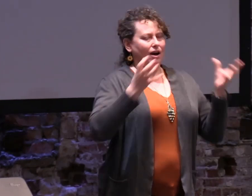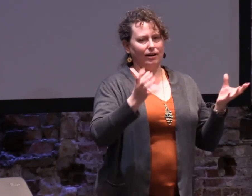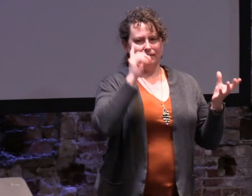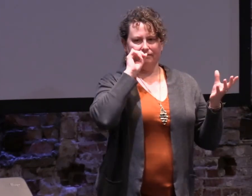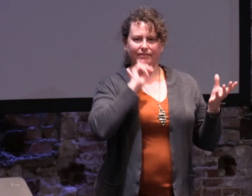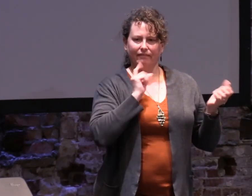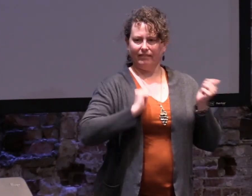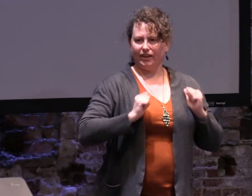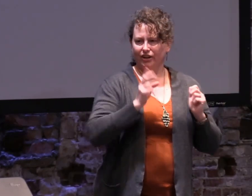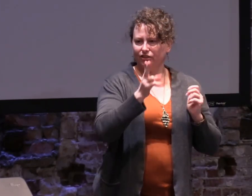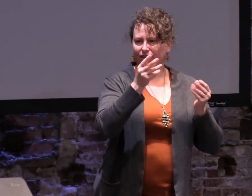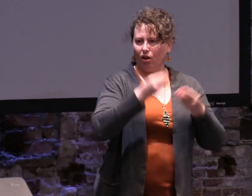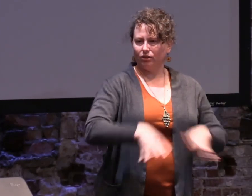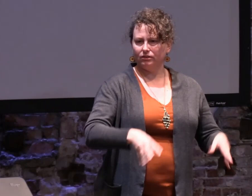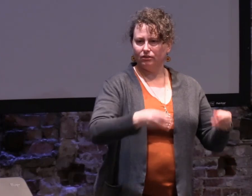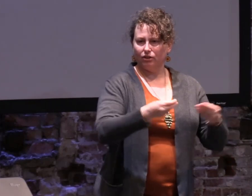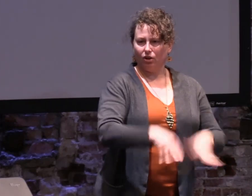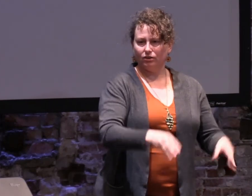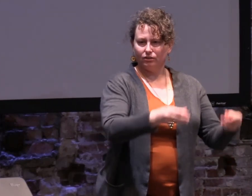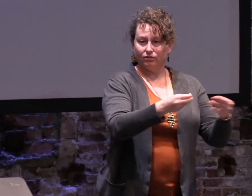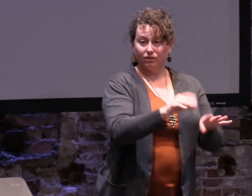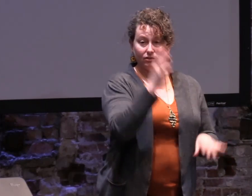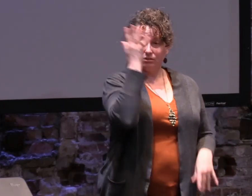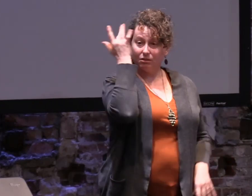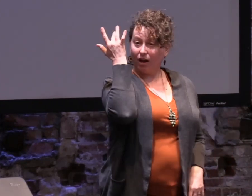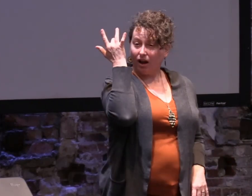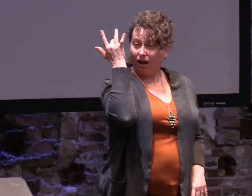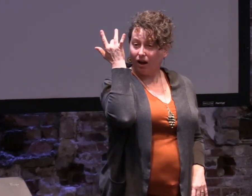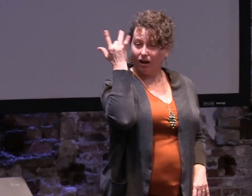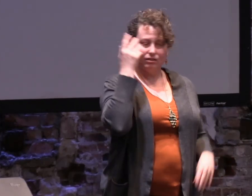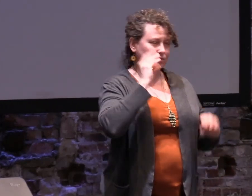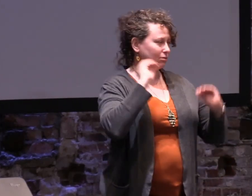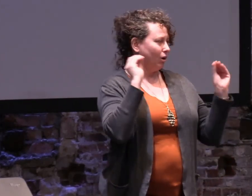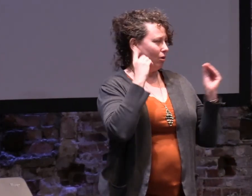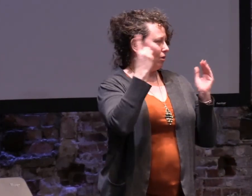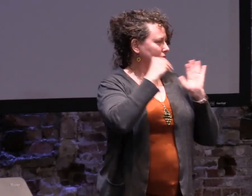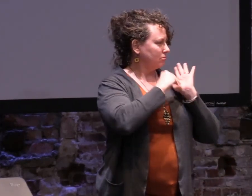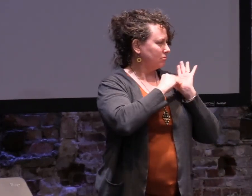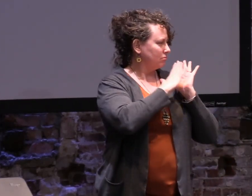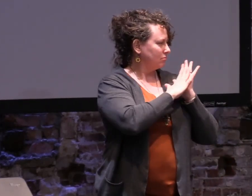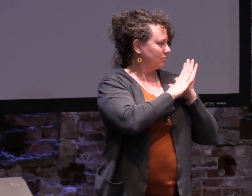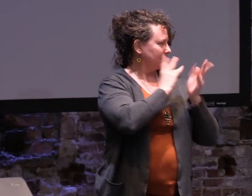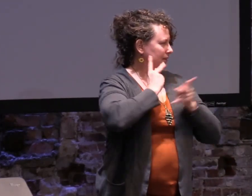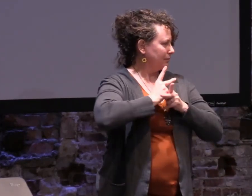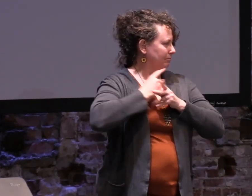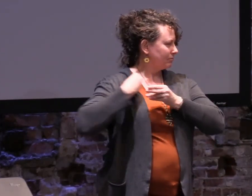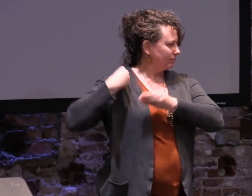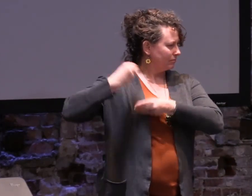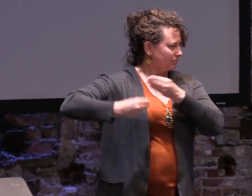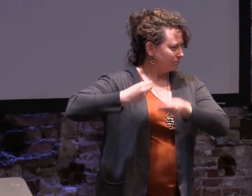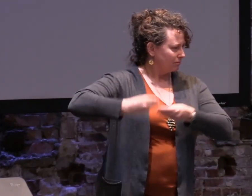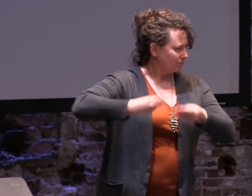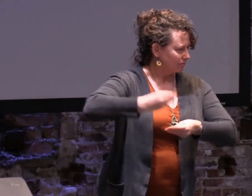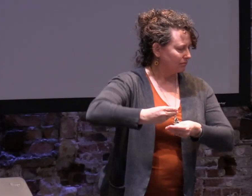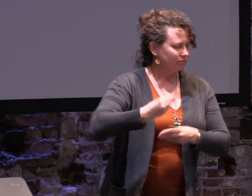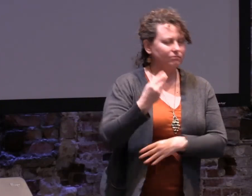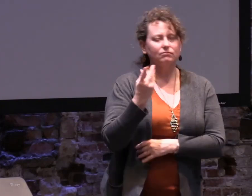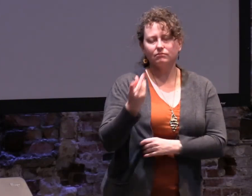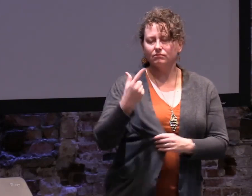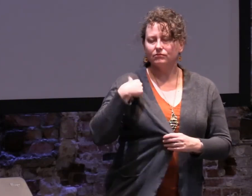significant to me, especially in relation to all that we've lost in the deaf theater community that goes undocumented,